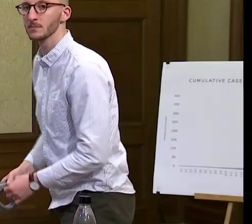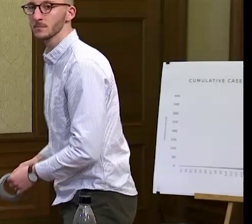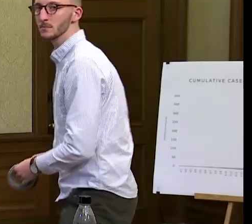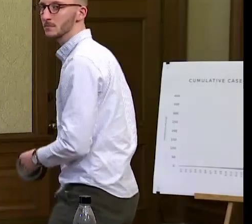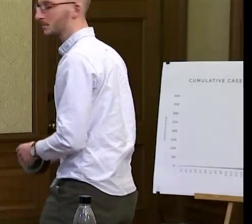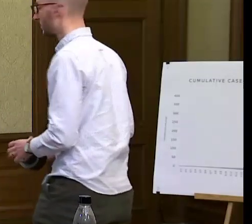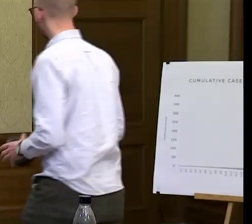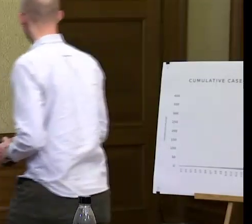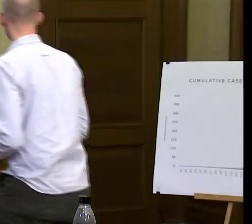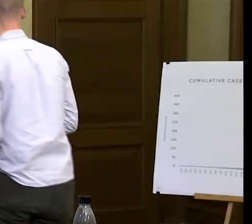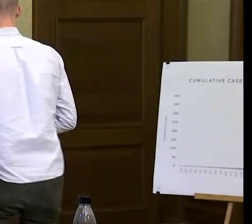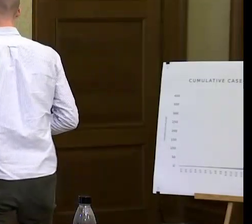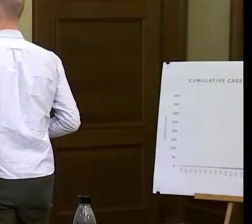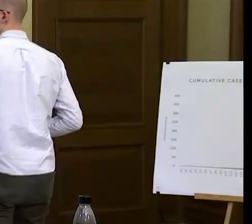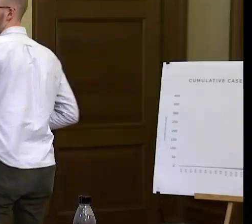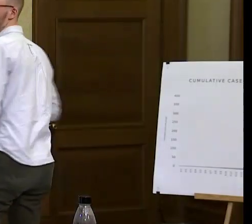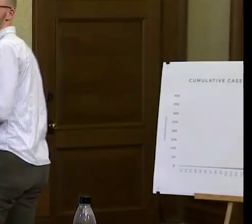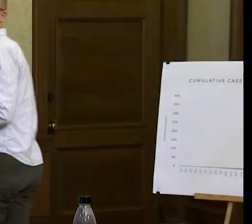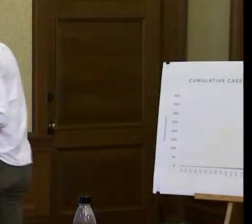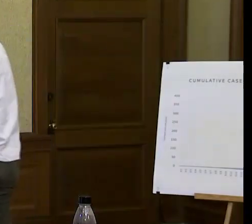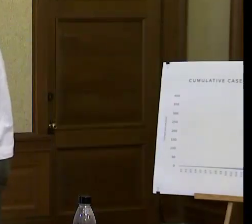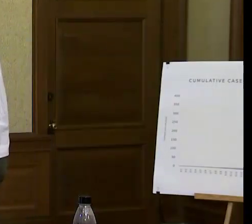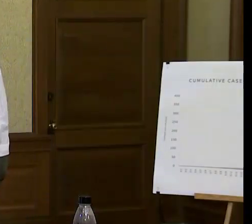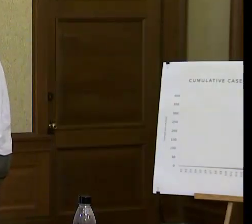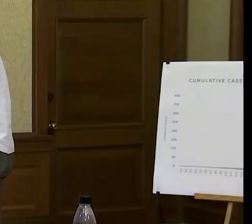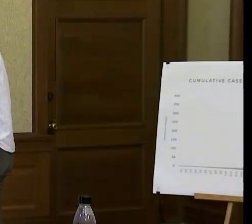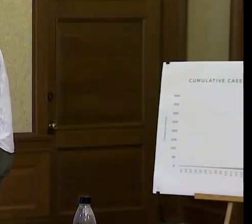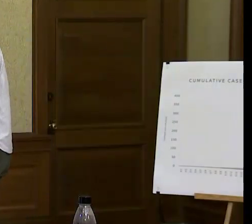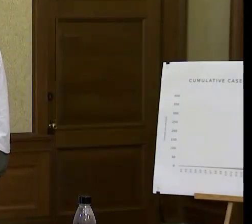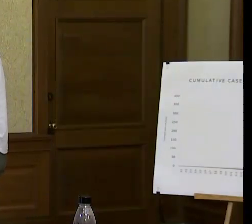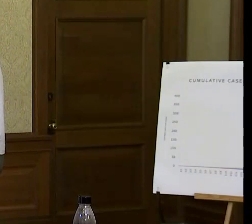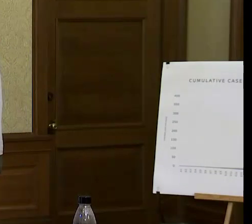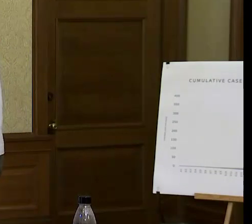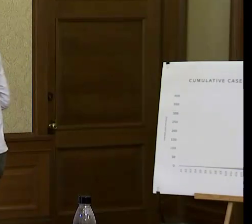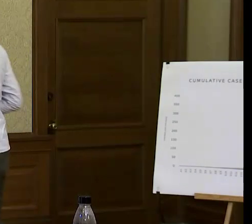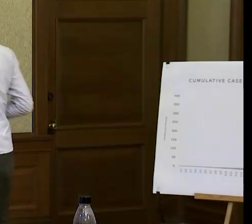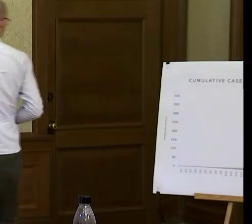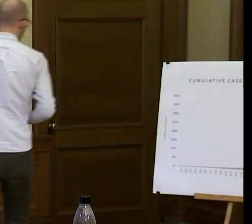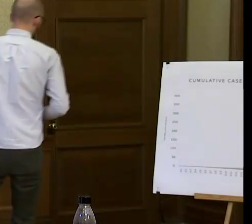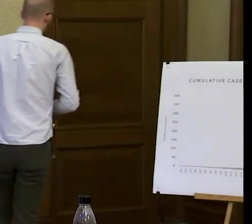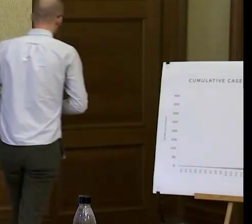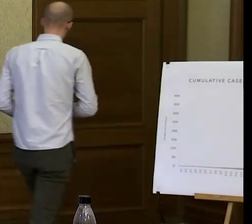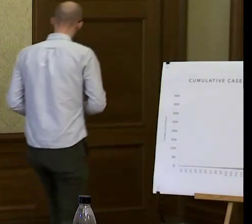YouTube. Because we haven't advertised it at all, so.